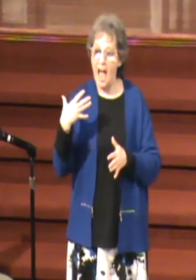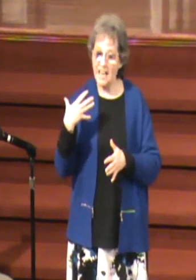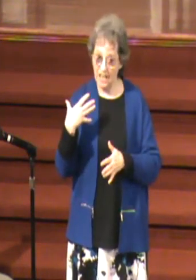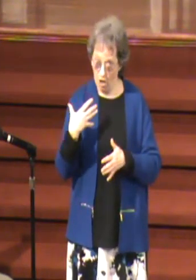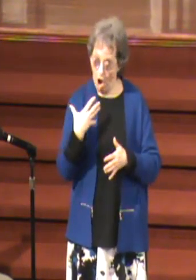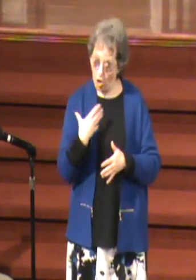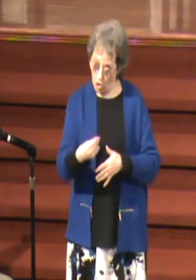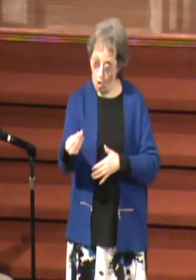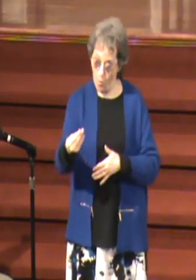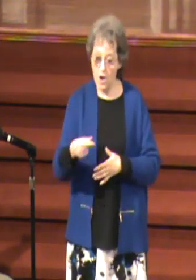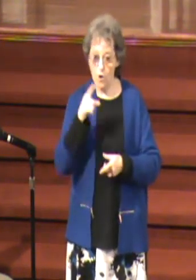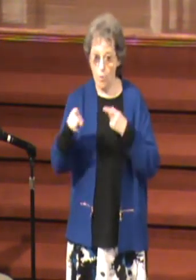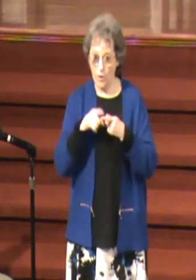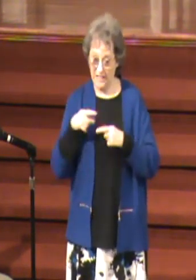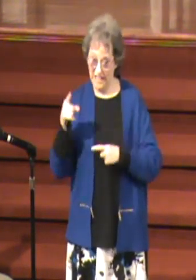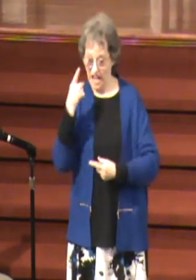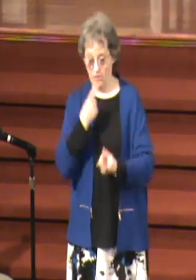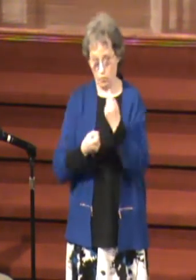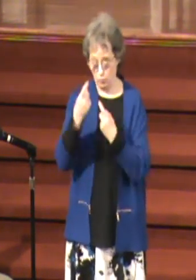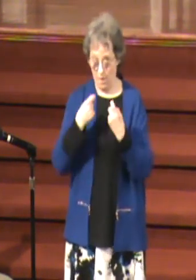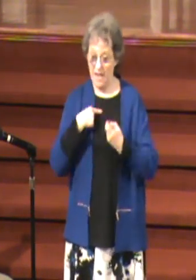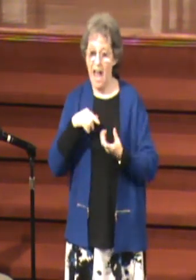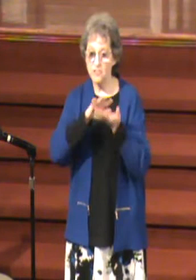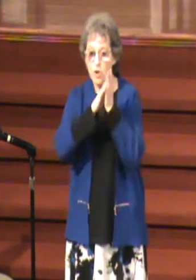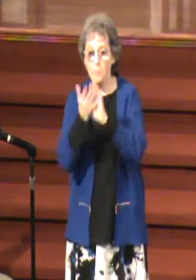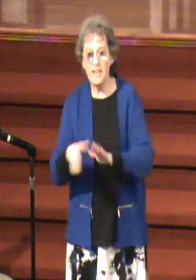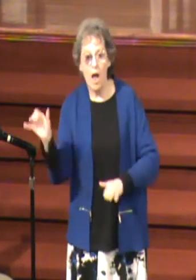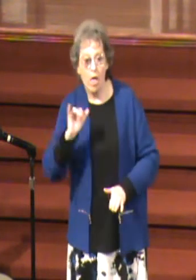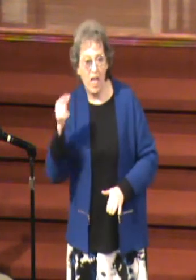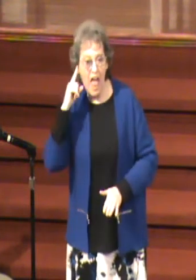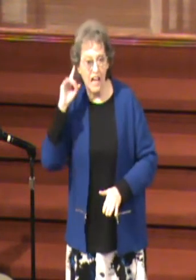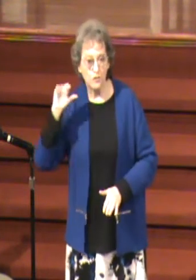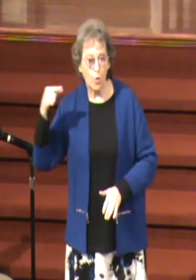When he hath tried me, I shall come forth as gold."